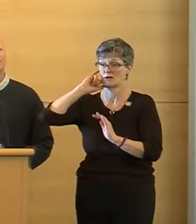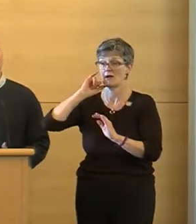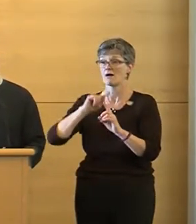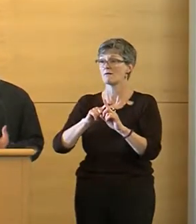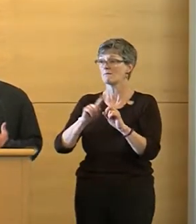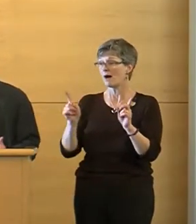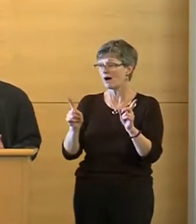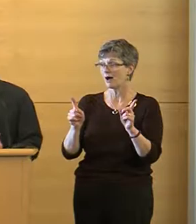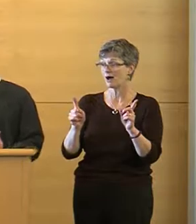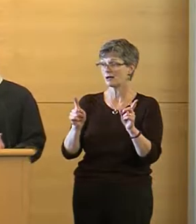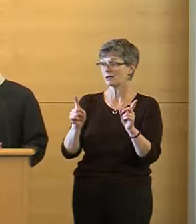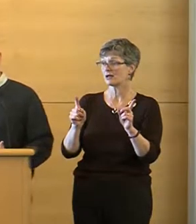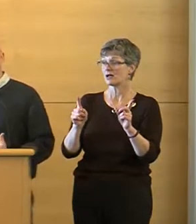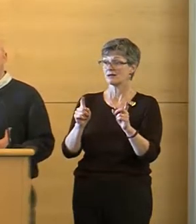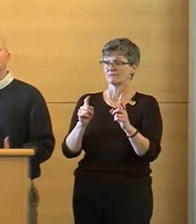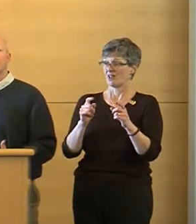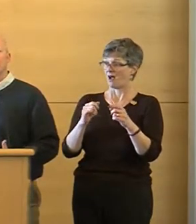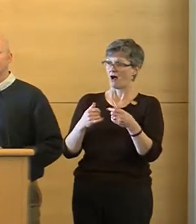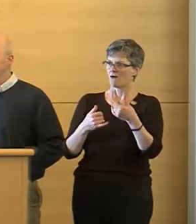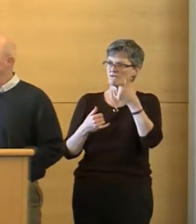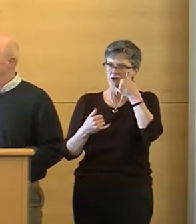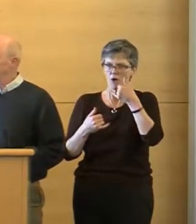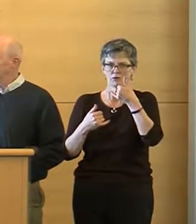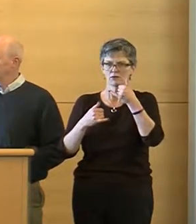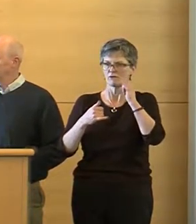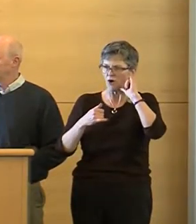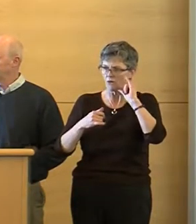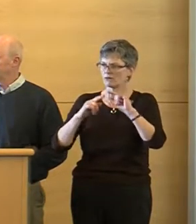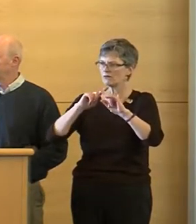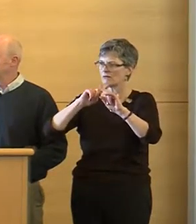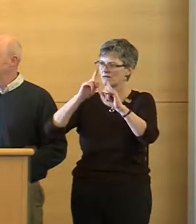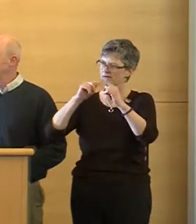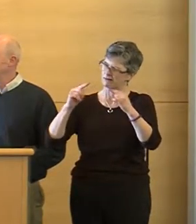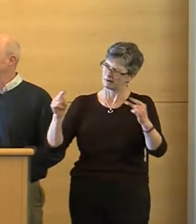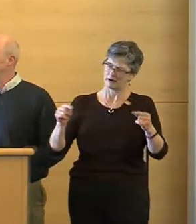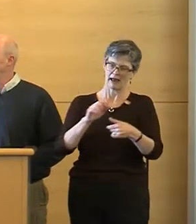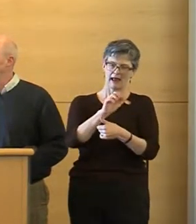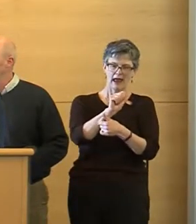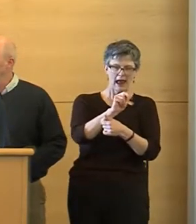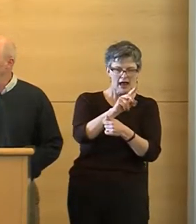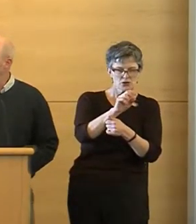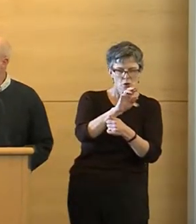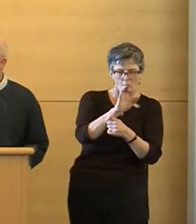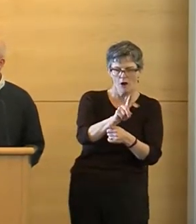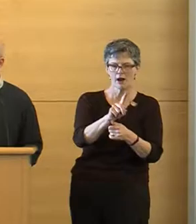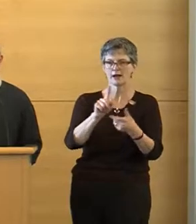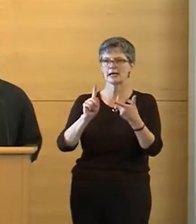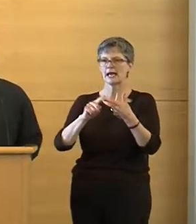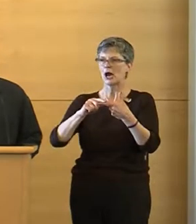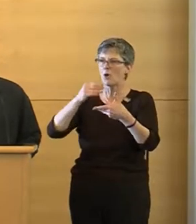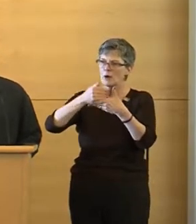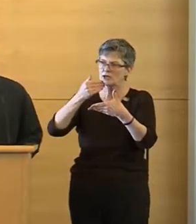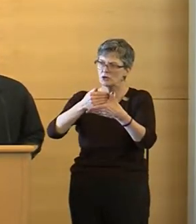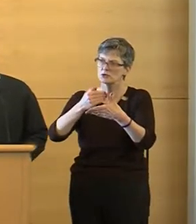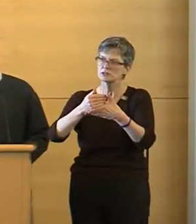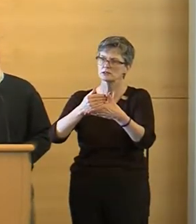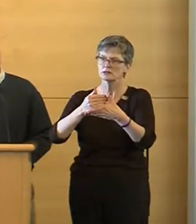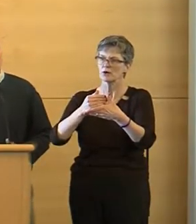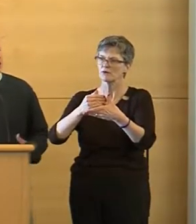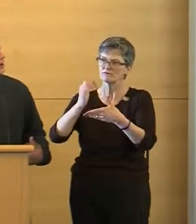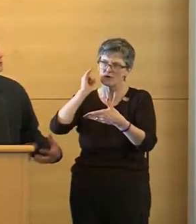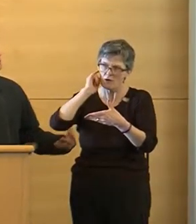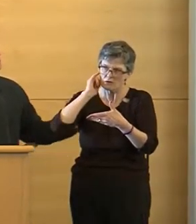whatever they're accessing, communicating with people, and doing all sorts of things with their mobile device. This happens to be an